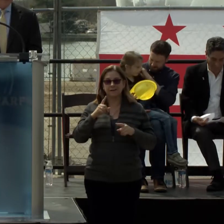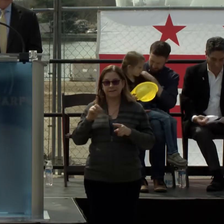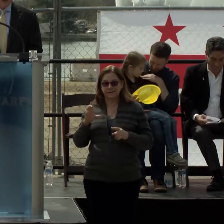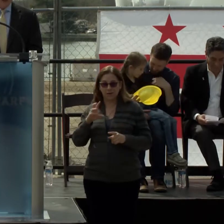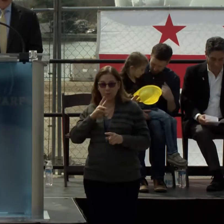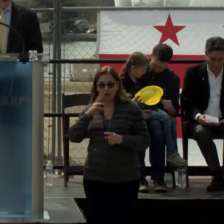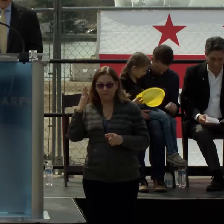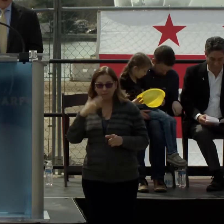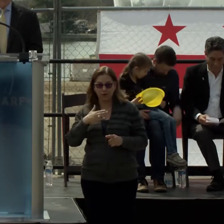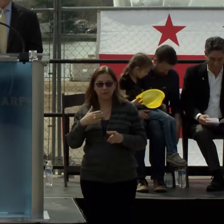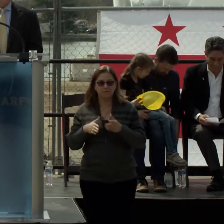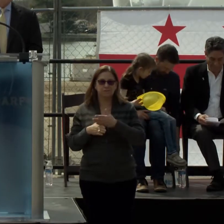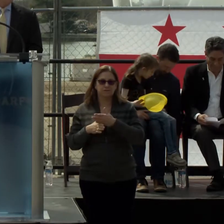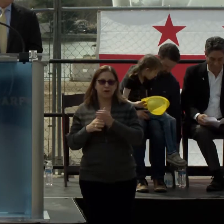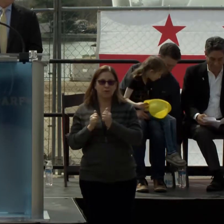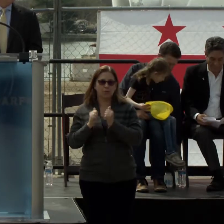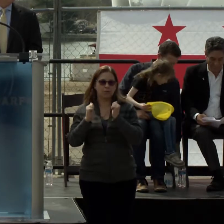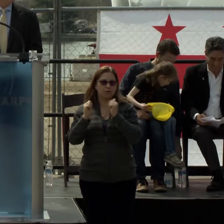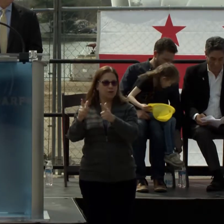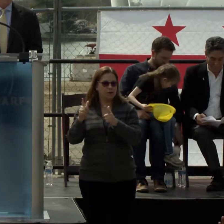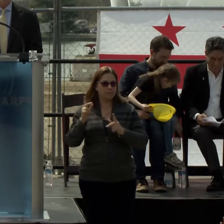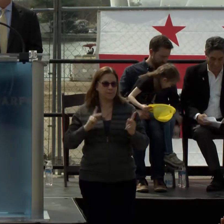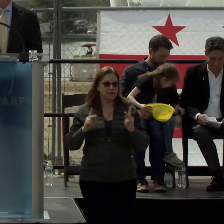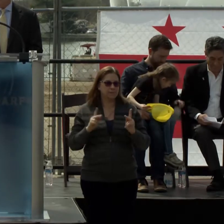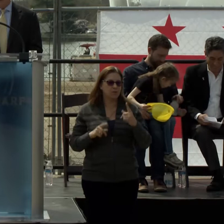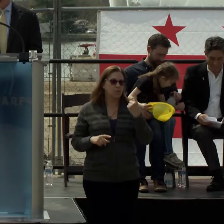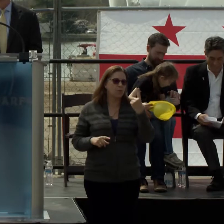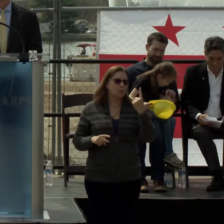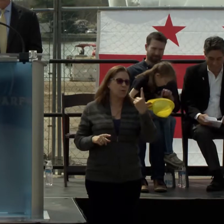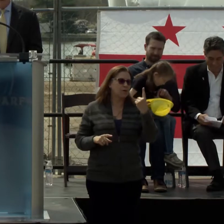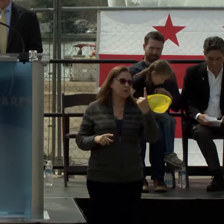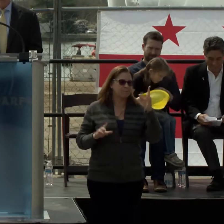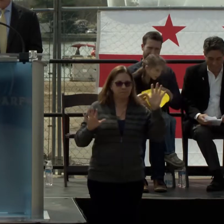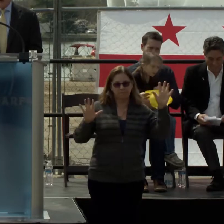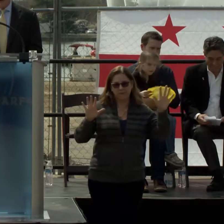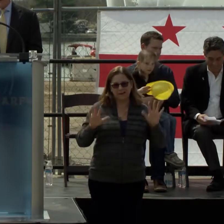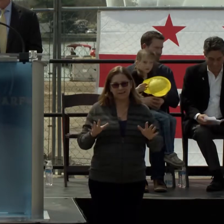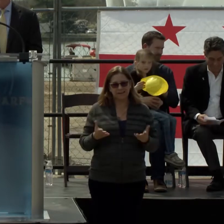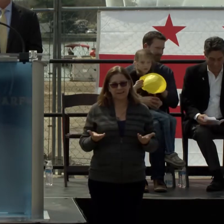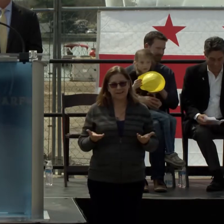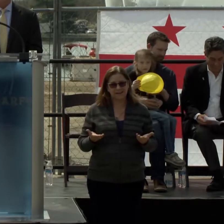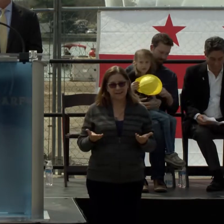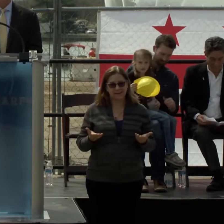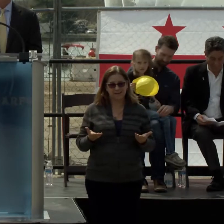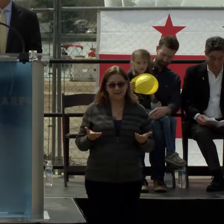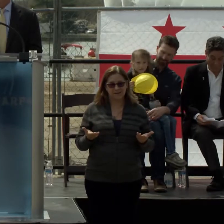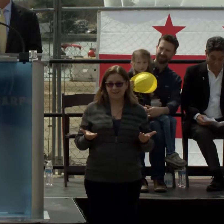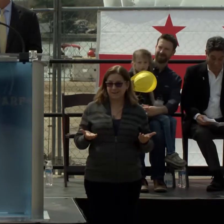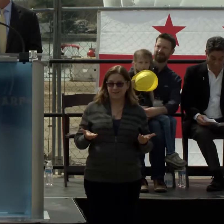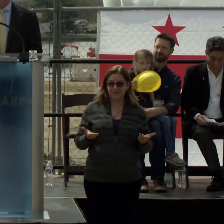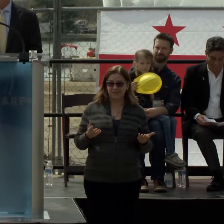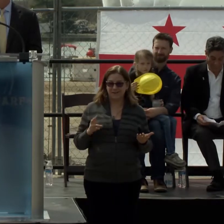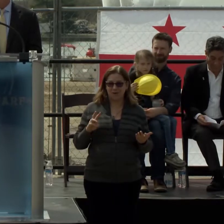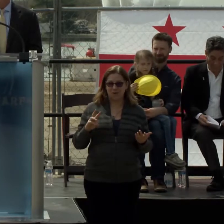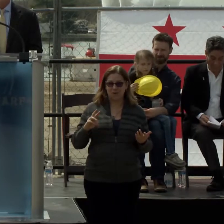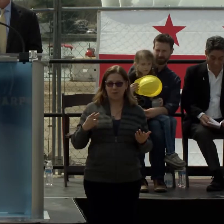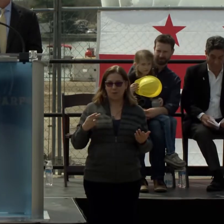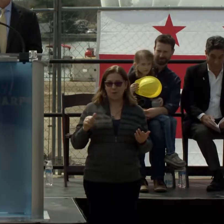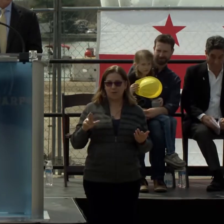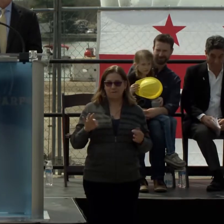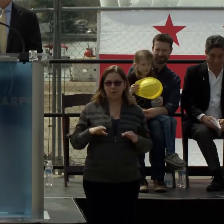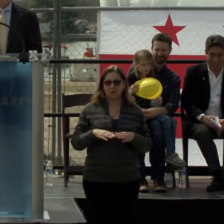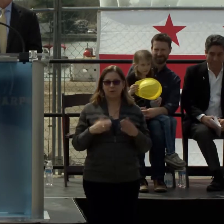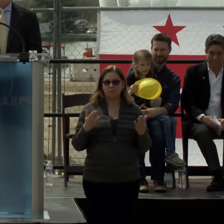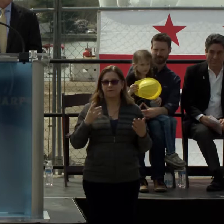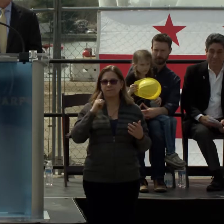everybody. Here's the amazing thing. The Wharf has only been open for 534 days.